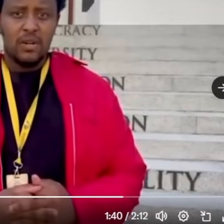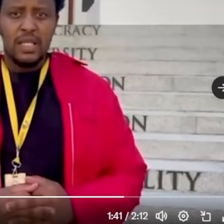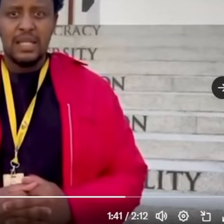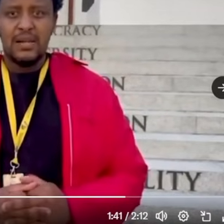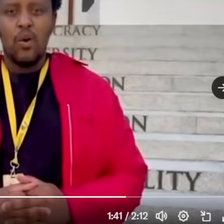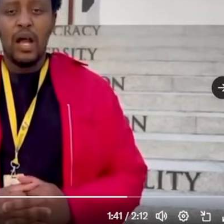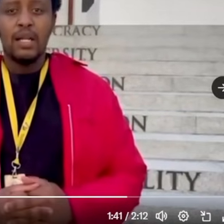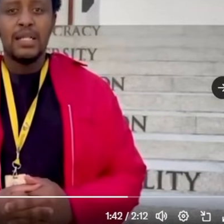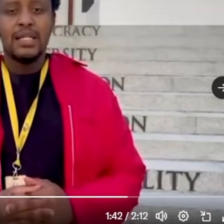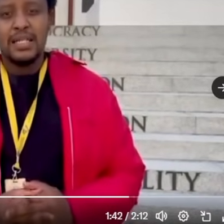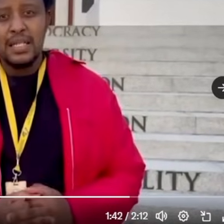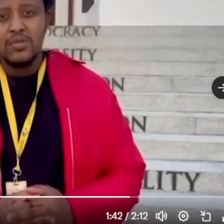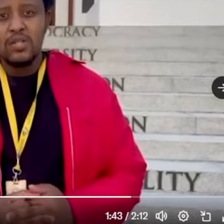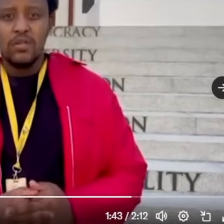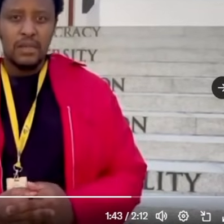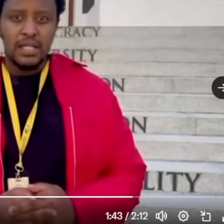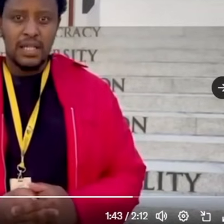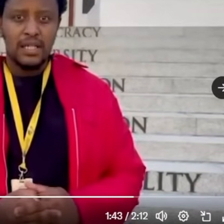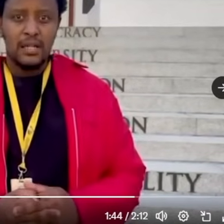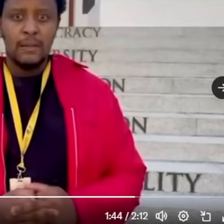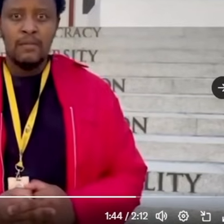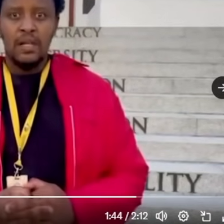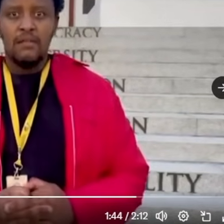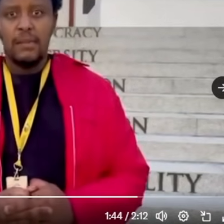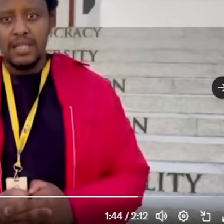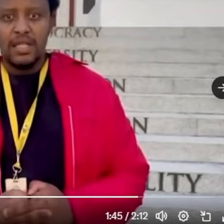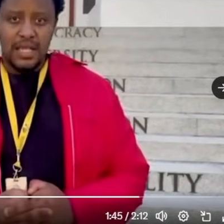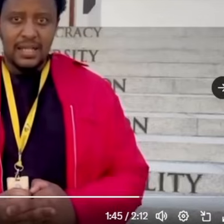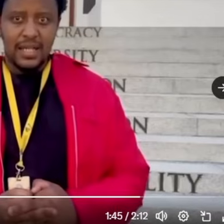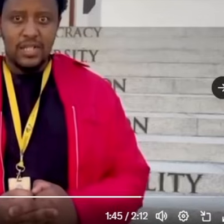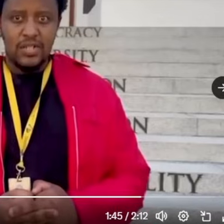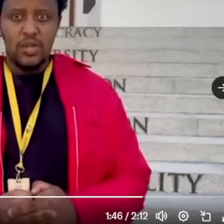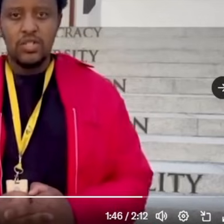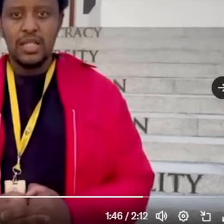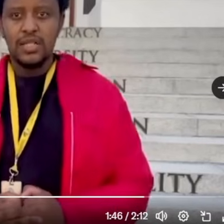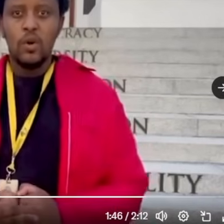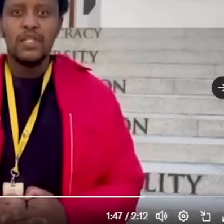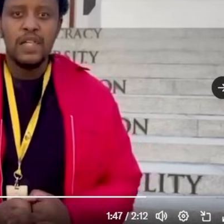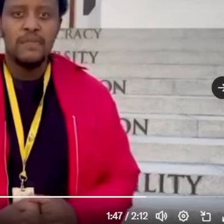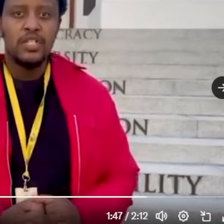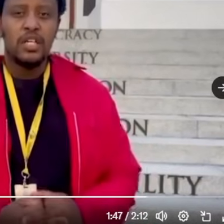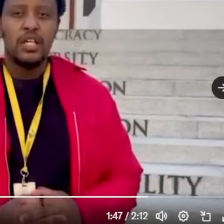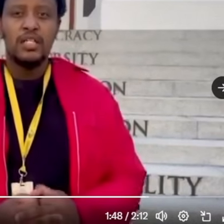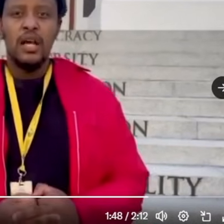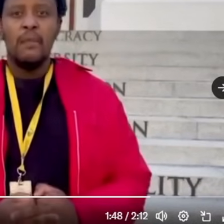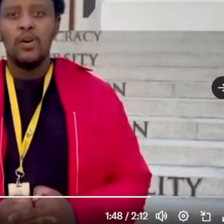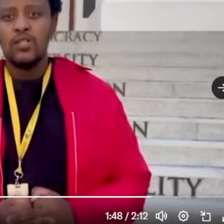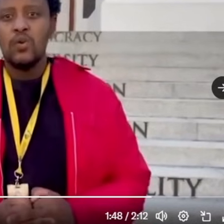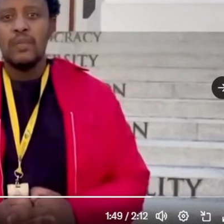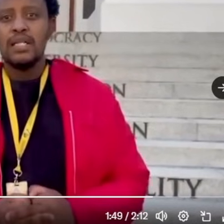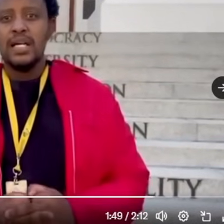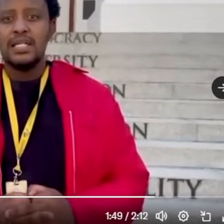of the Ethics Committee must inquire whether this assistance was sought from the Minister of International Relations to ensure that no wasteful expenditure occurred,